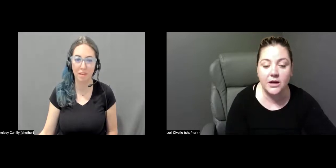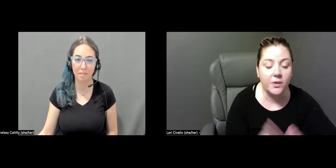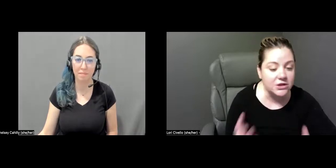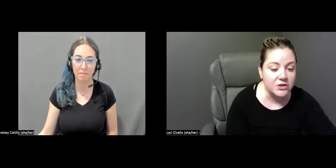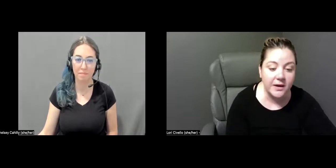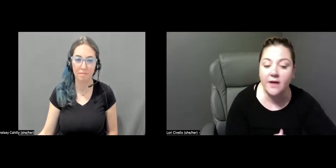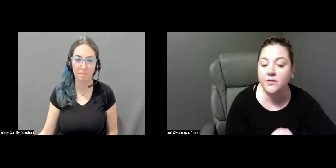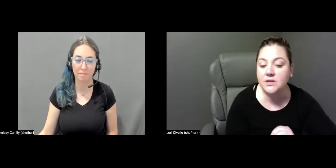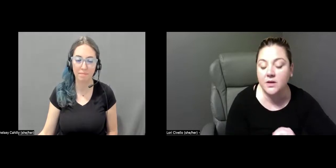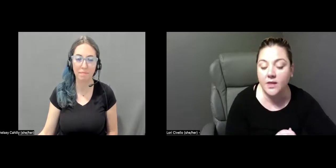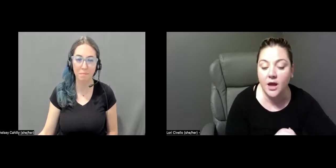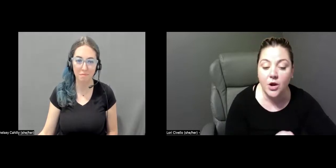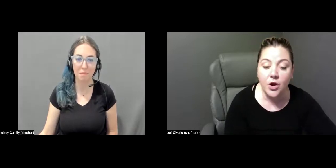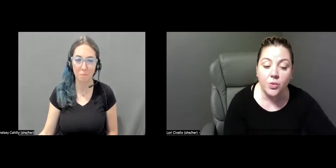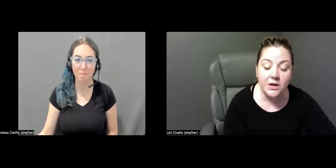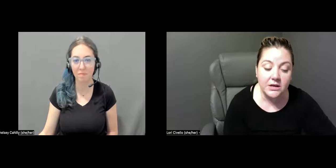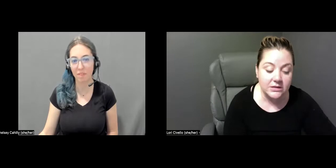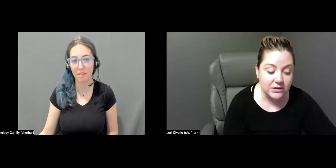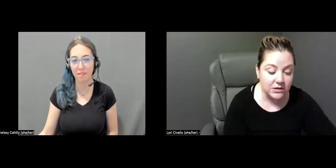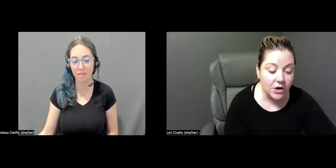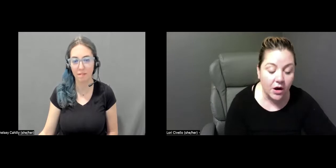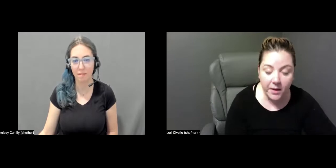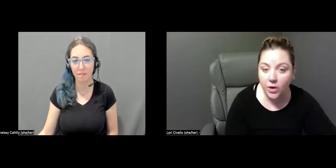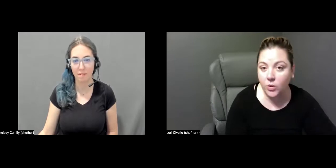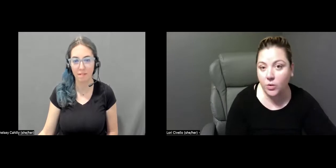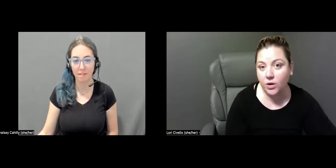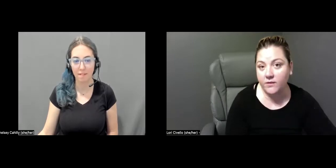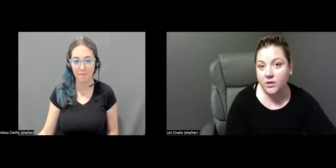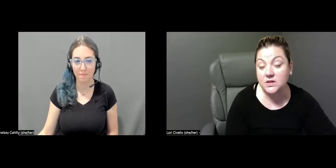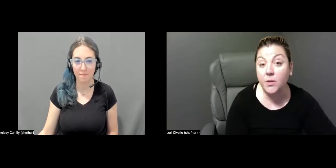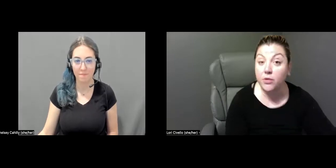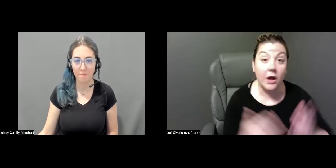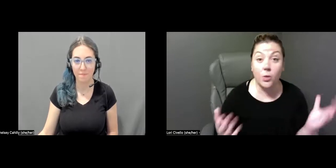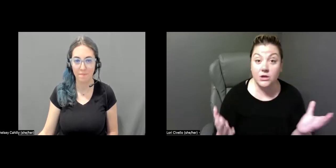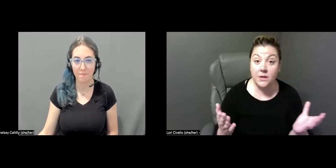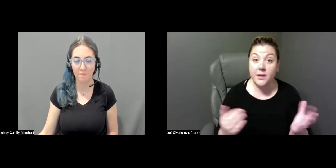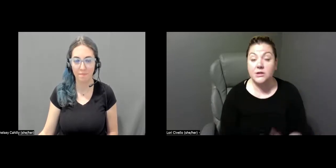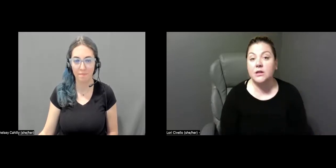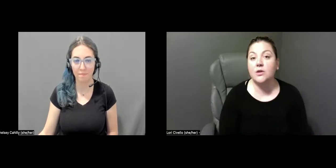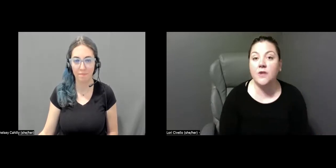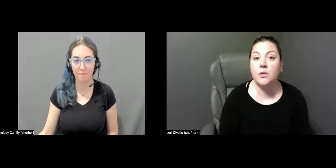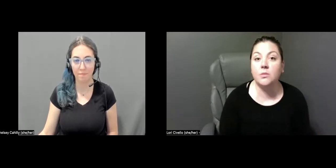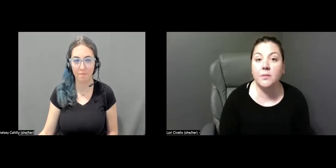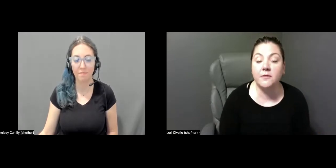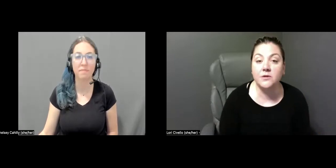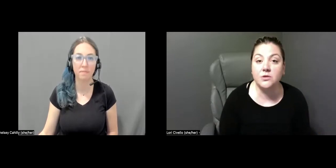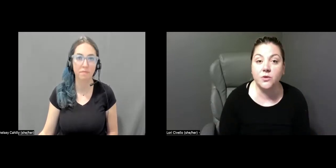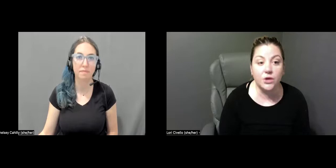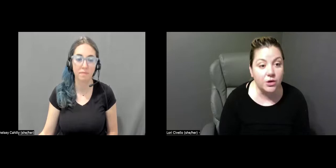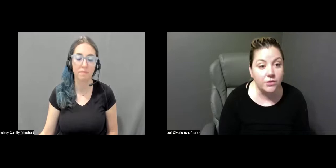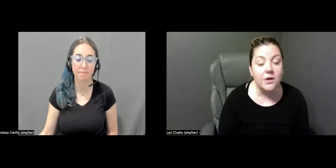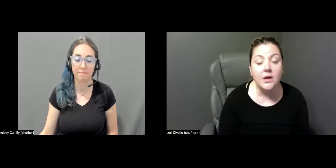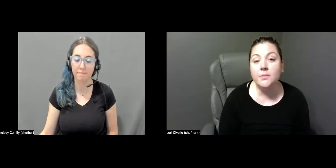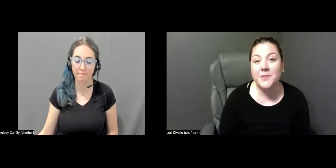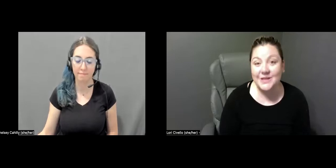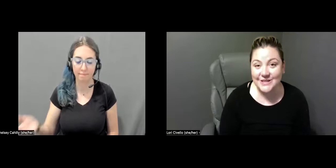or any questions you might have, or something that we didn't talk about, or if there's some other kind of workshop actually that you find would be beneficial for